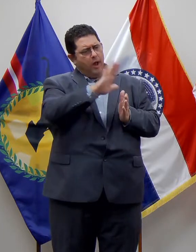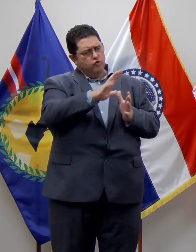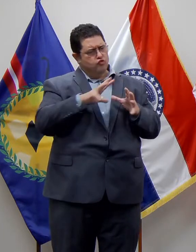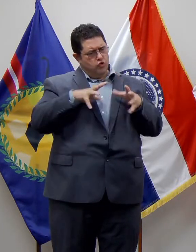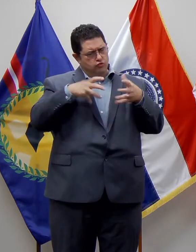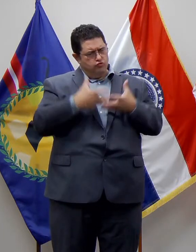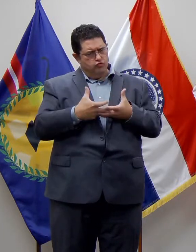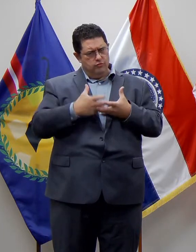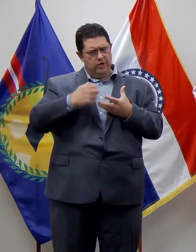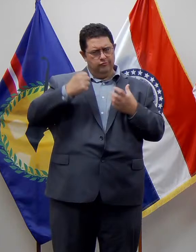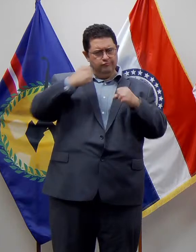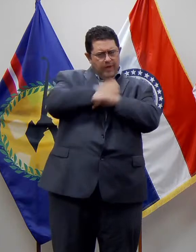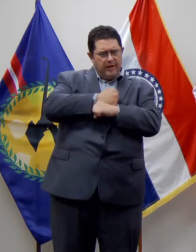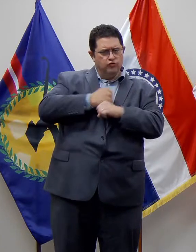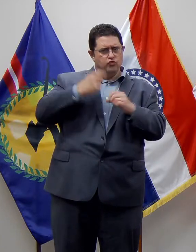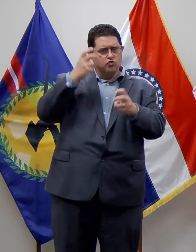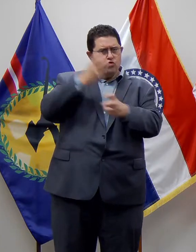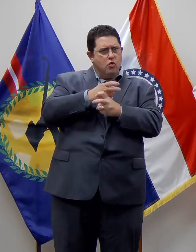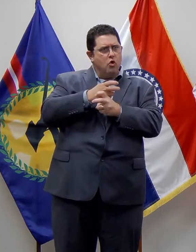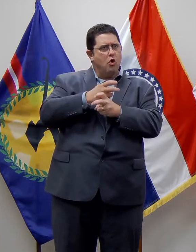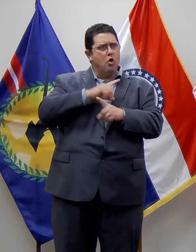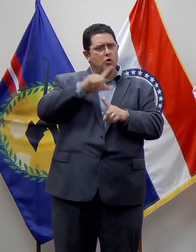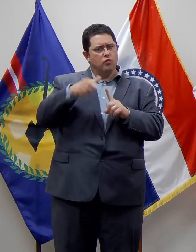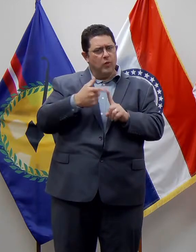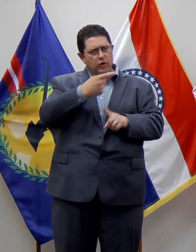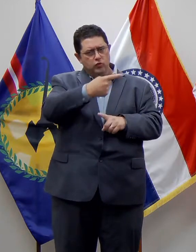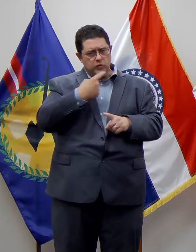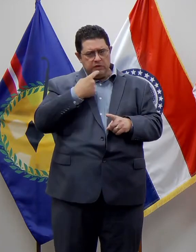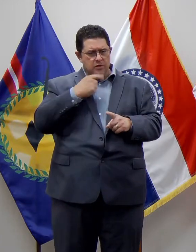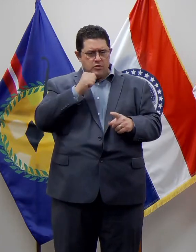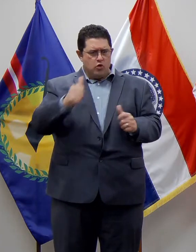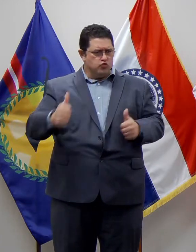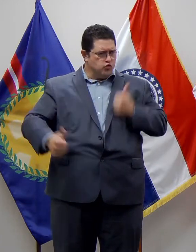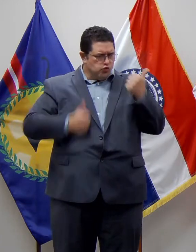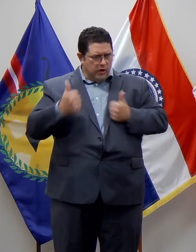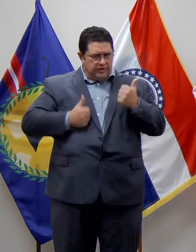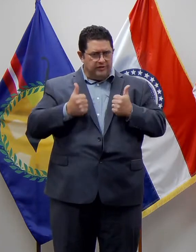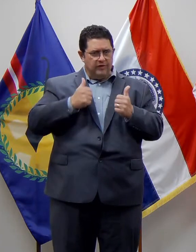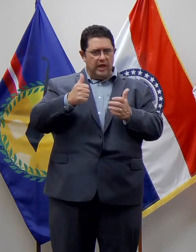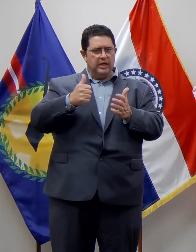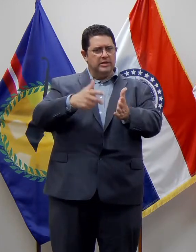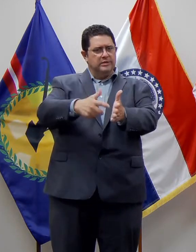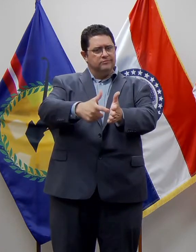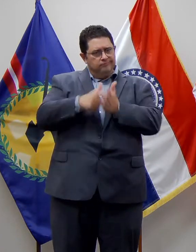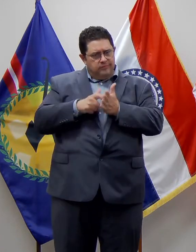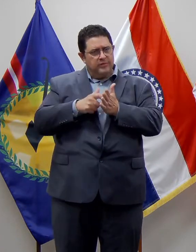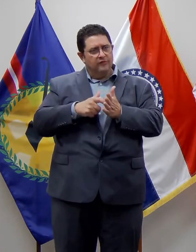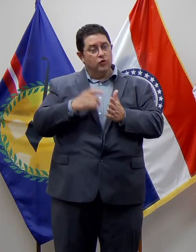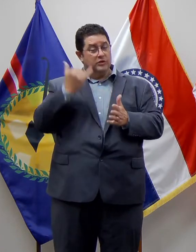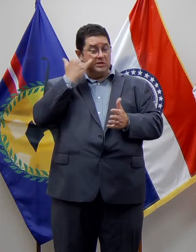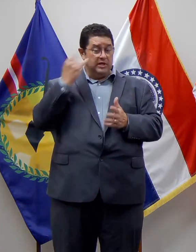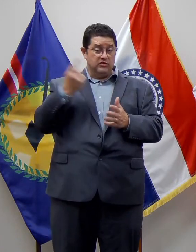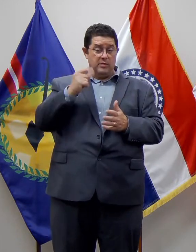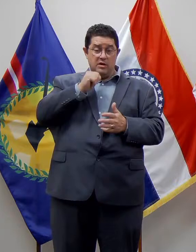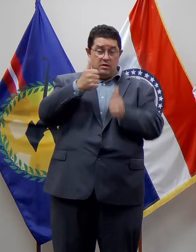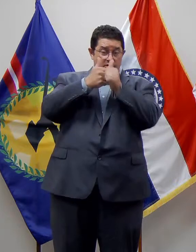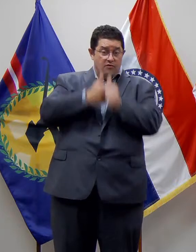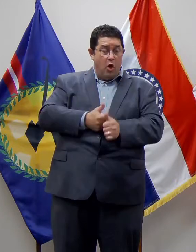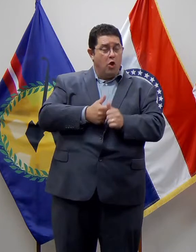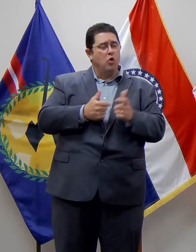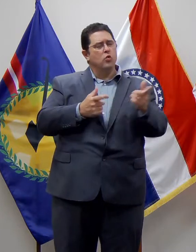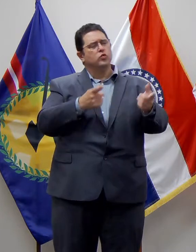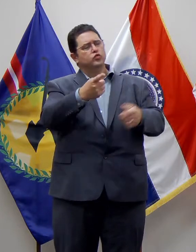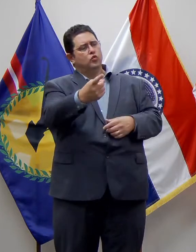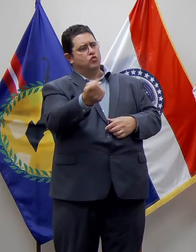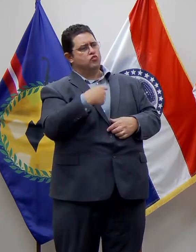said that you're not going to aggressively enforce it if somebody doesn't follow it? So the question is